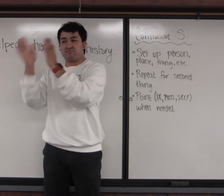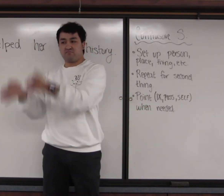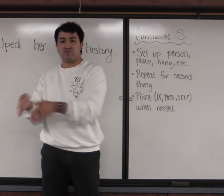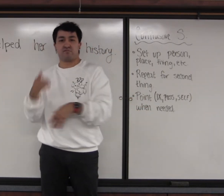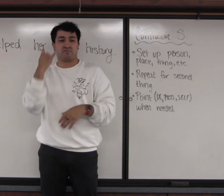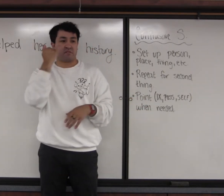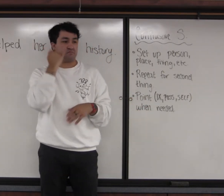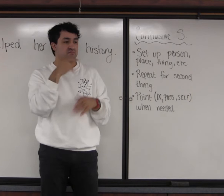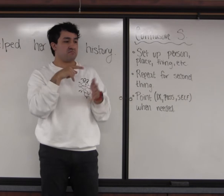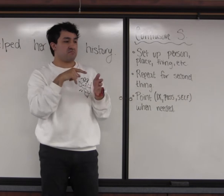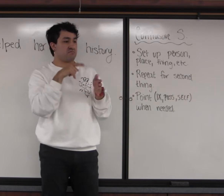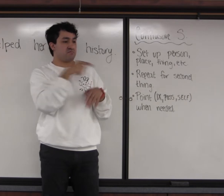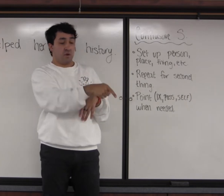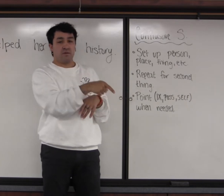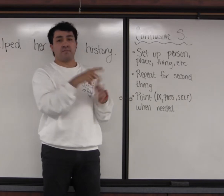then point when needed. Okay.